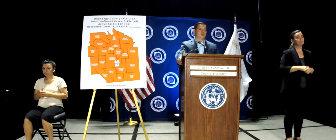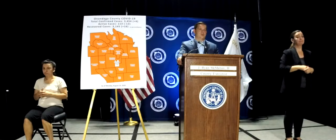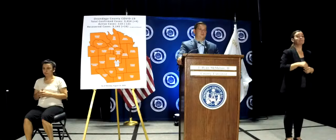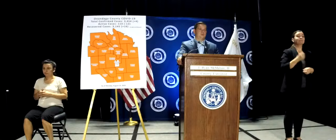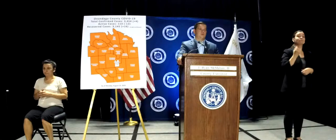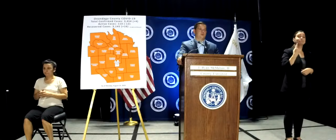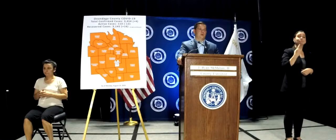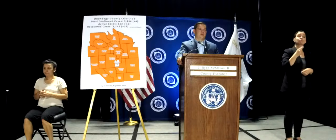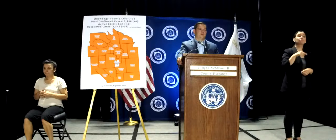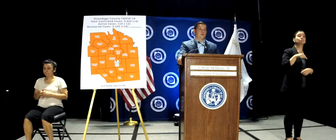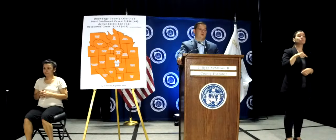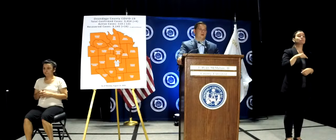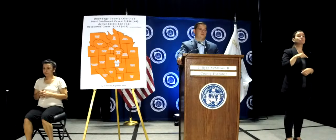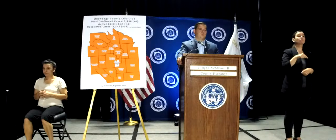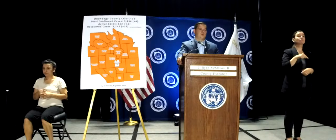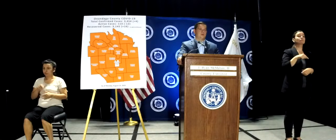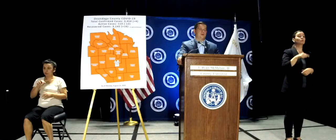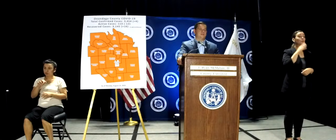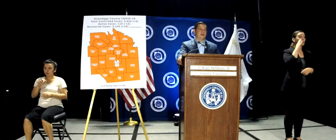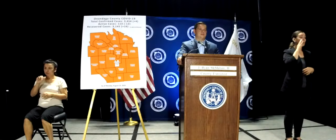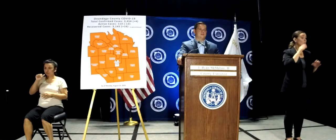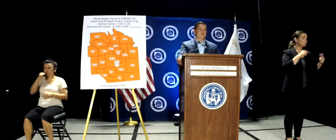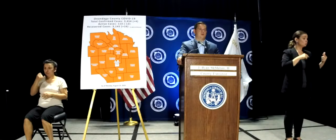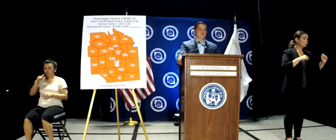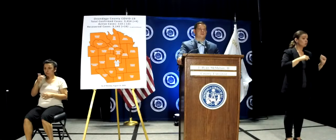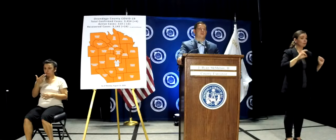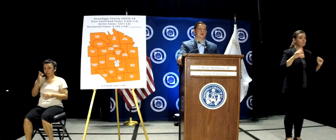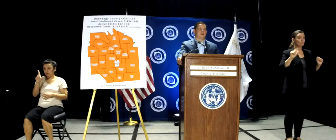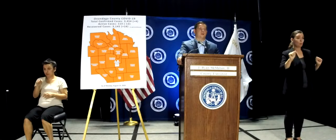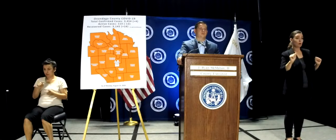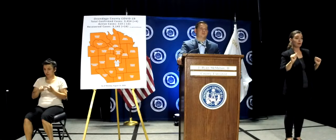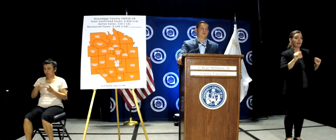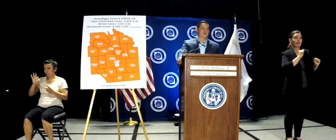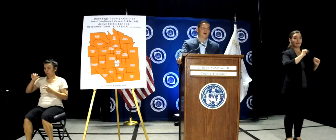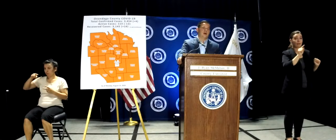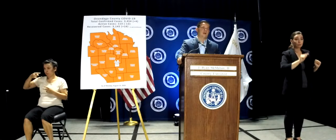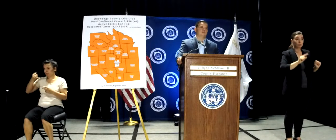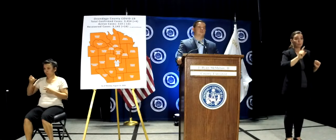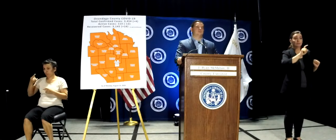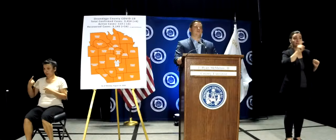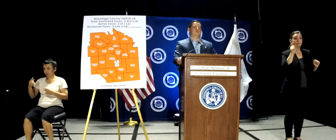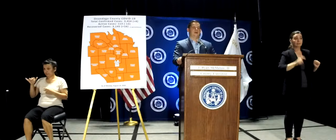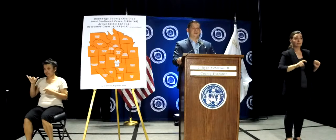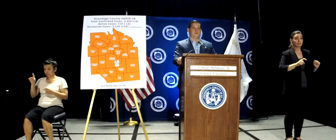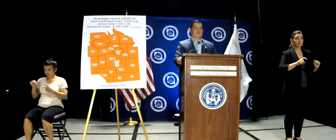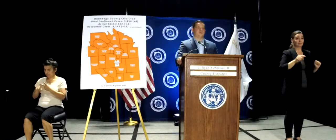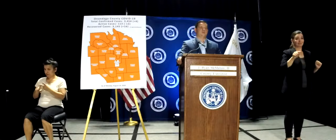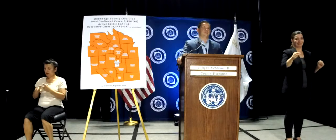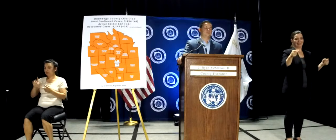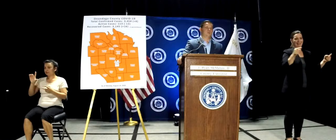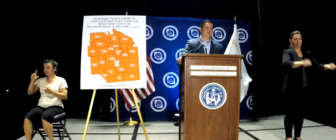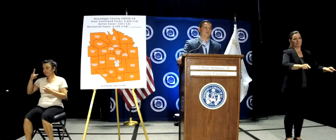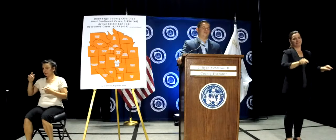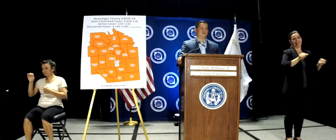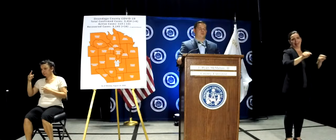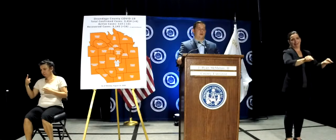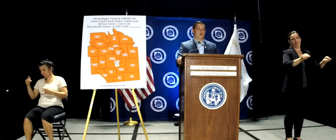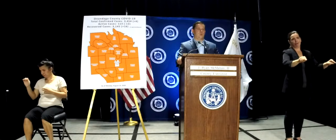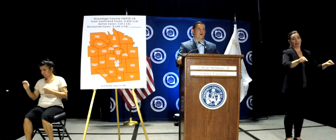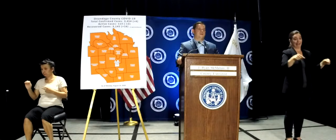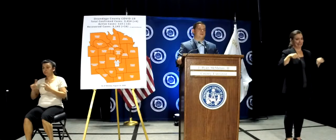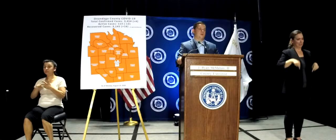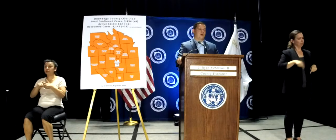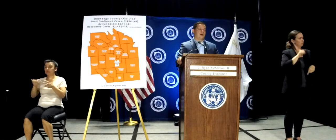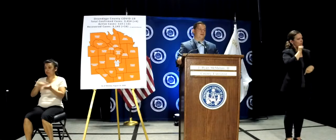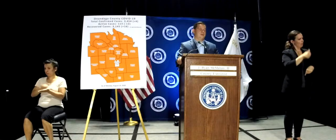a Georgia or a Florida or an Arizona or a Texas to New York State right now. Very difficult. We have an infection rate